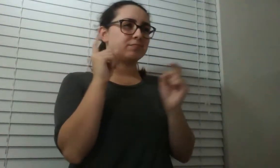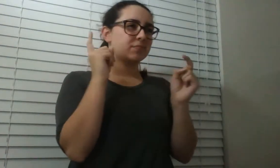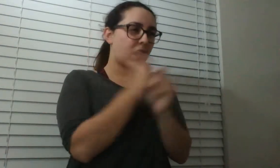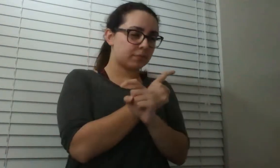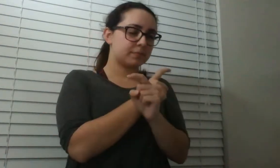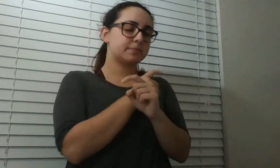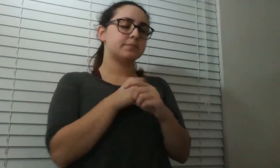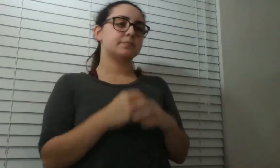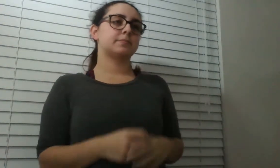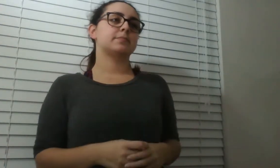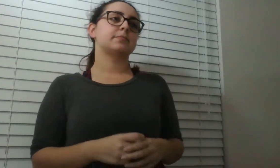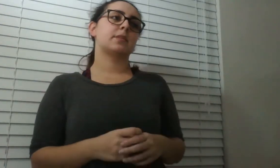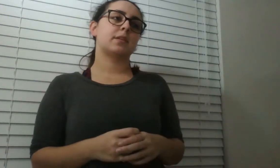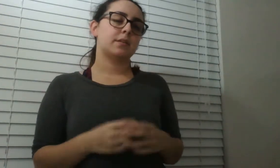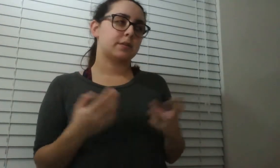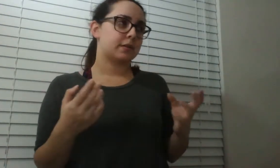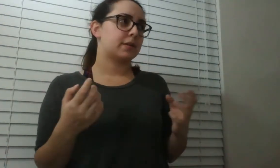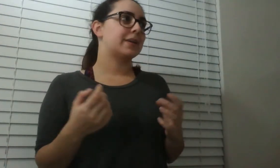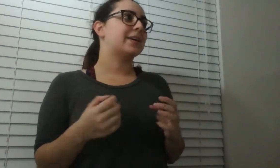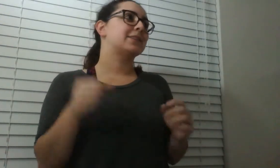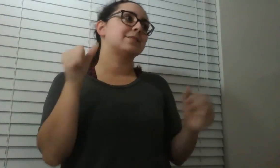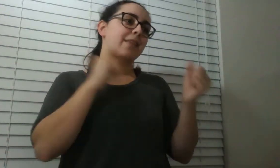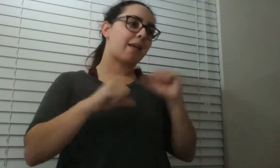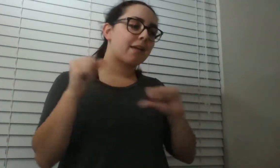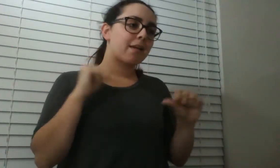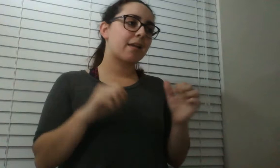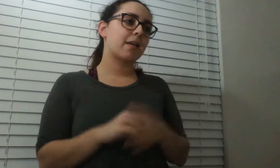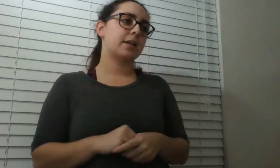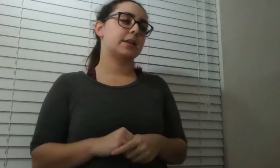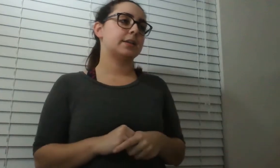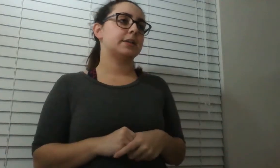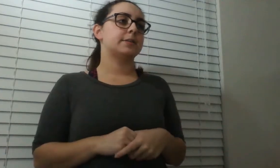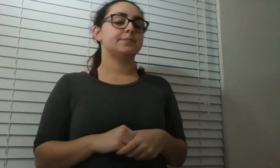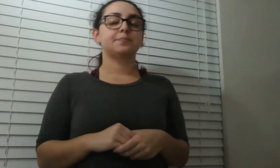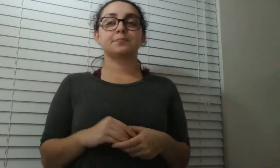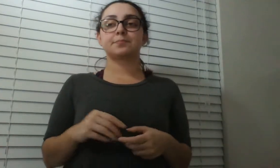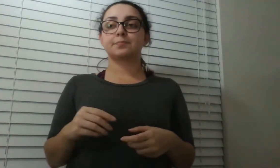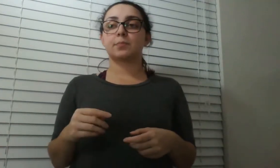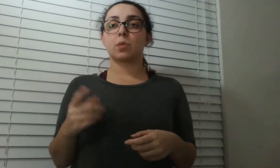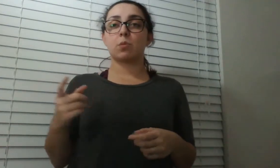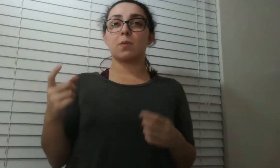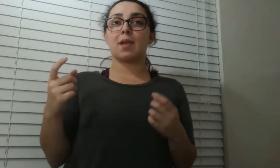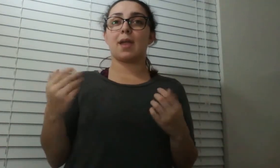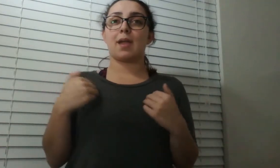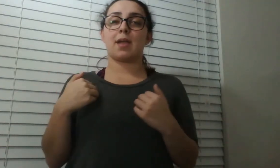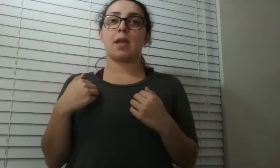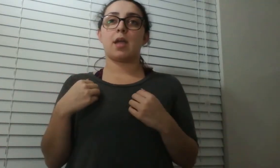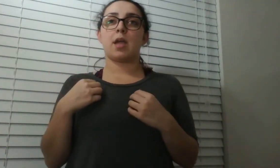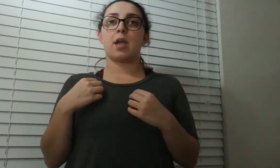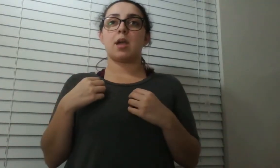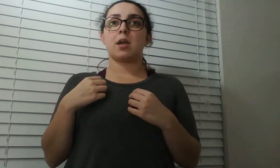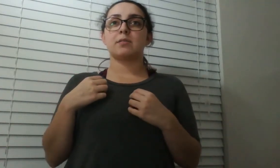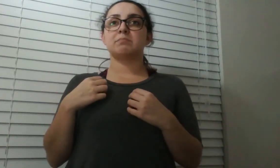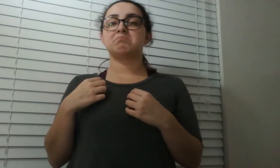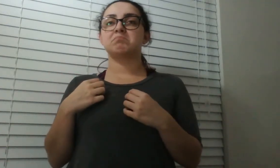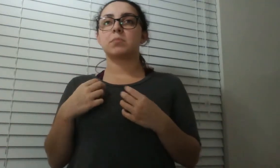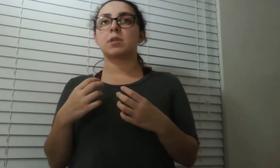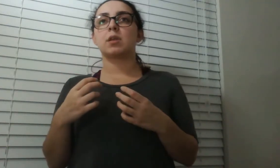Of course, right? It's science. And so we got to a conversation that went in some strange directions. But she began by telling us about some